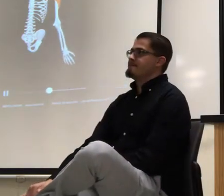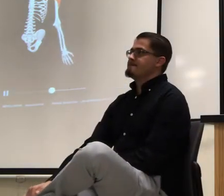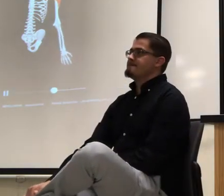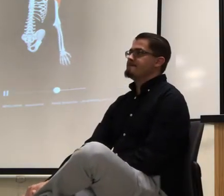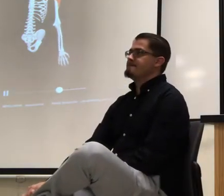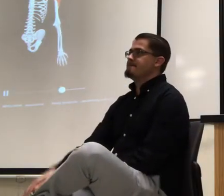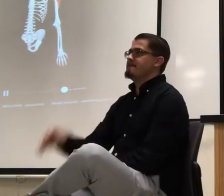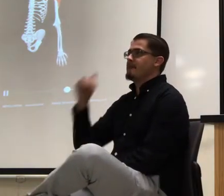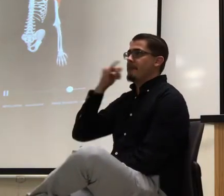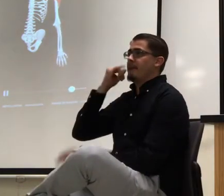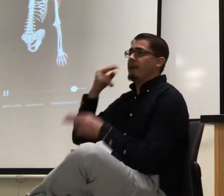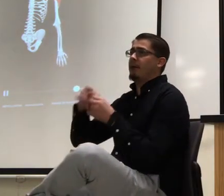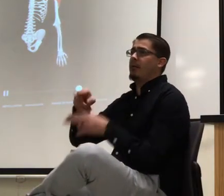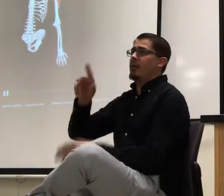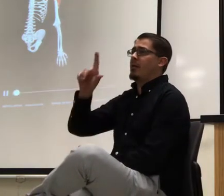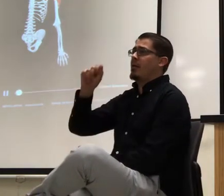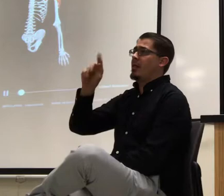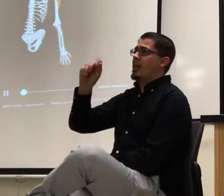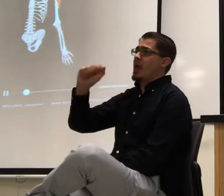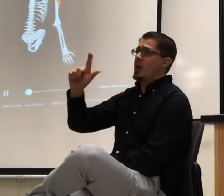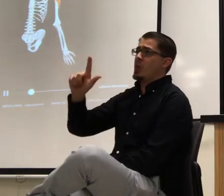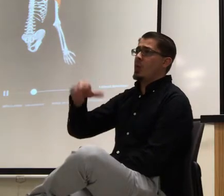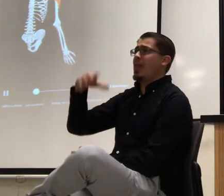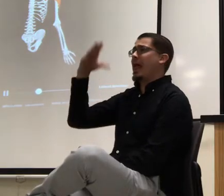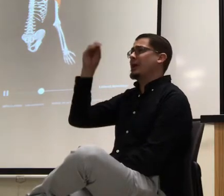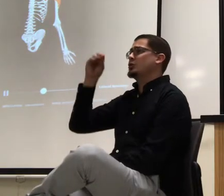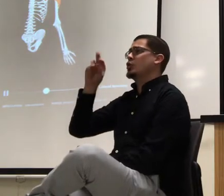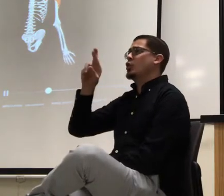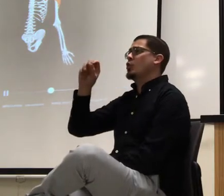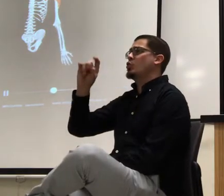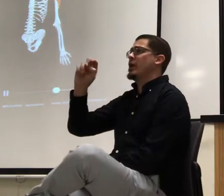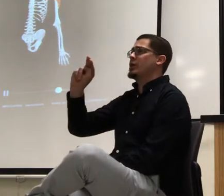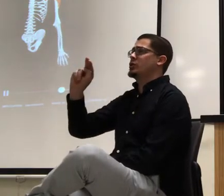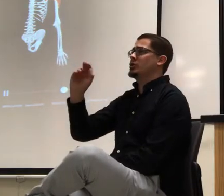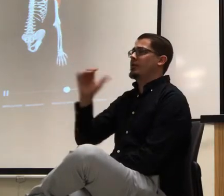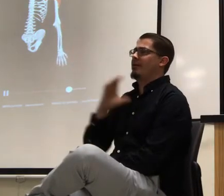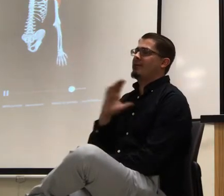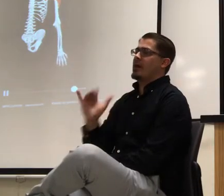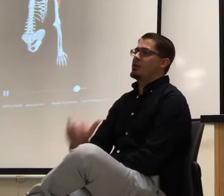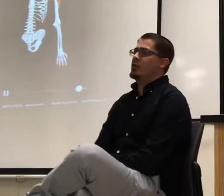If you want to call lateral external rotation, that's fine too.